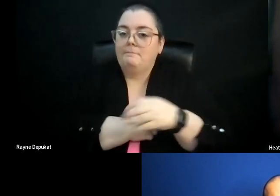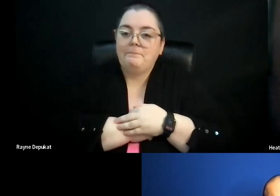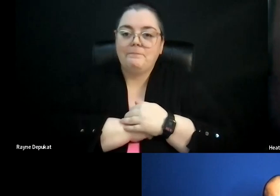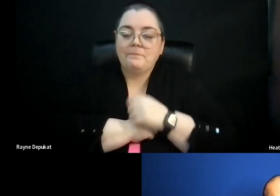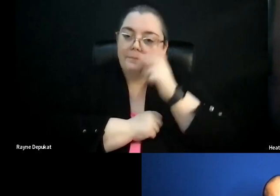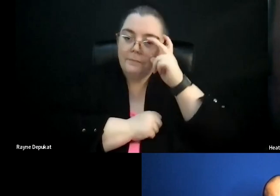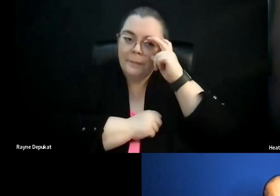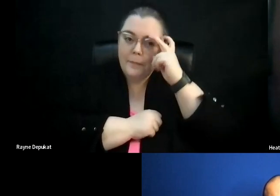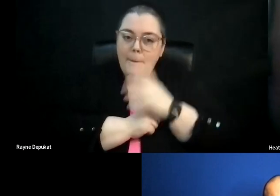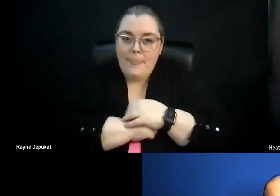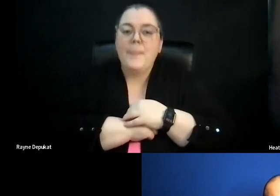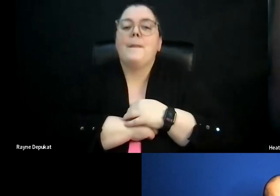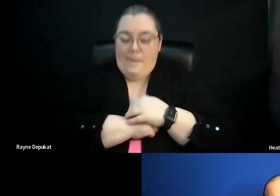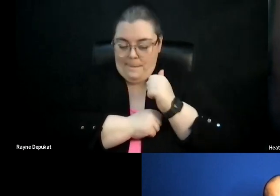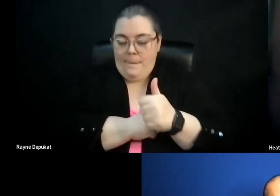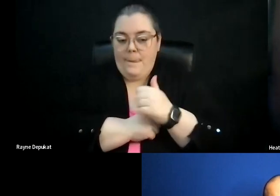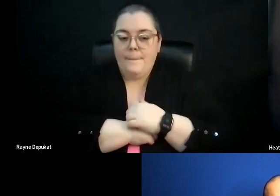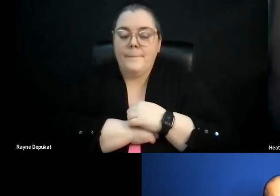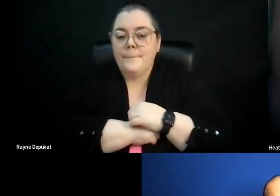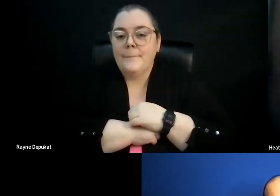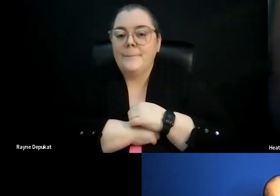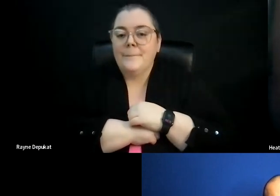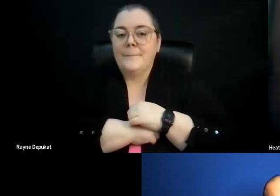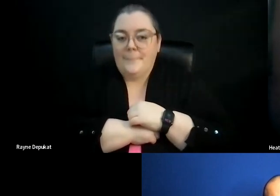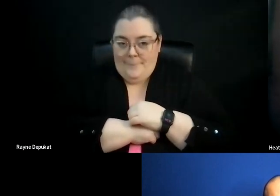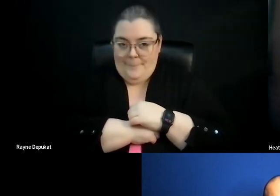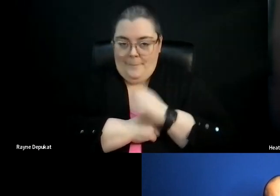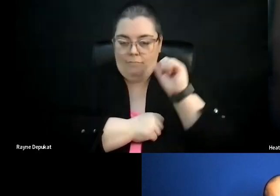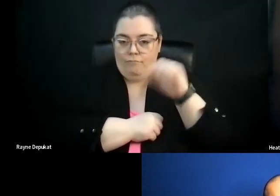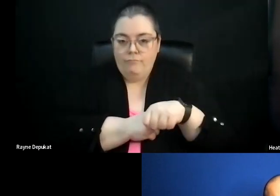the document to the commission on record and continue with both the groups.